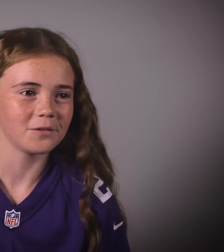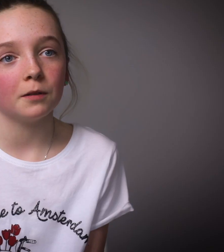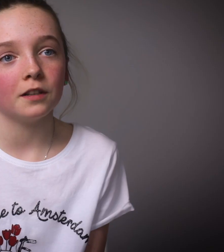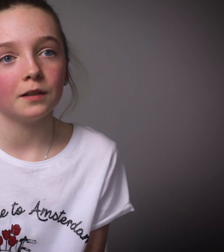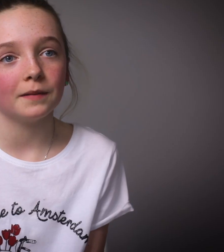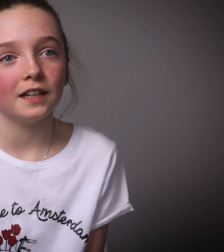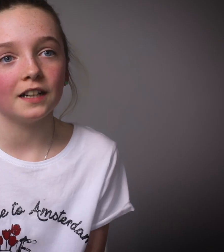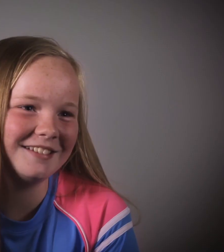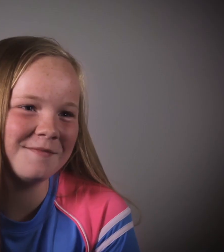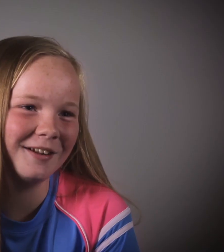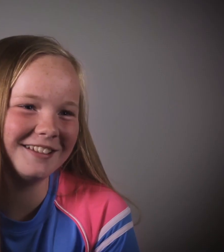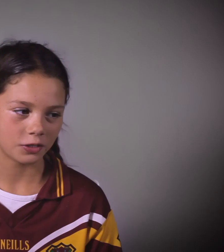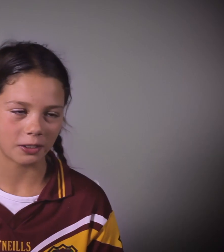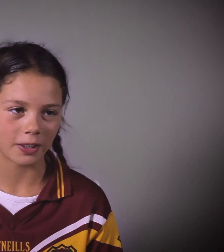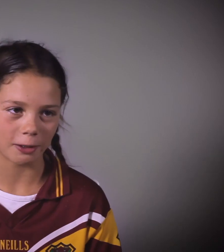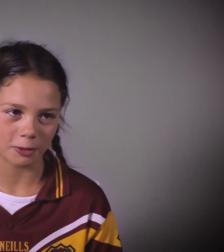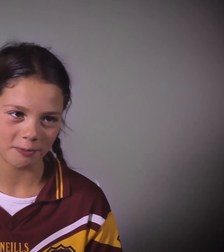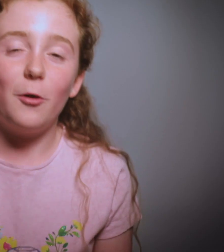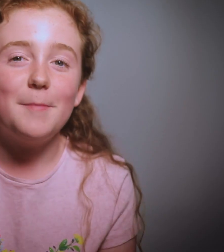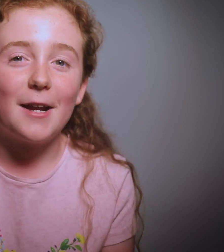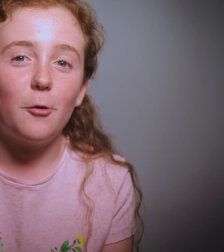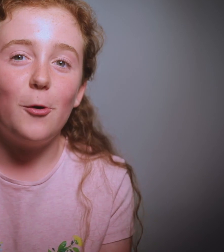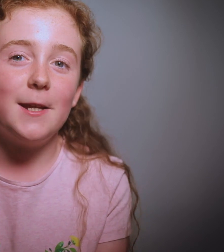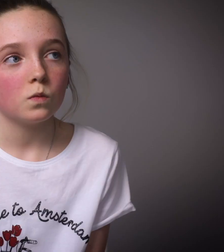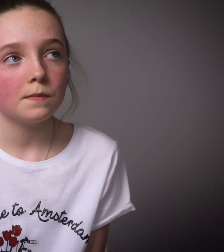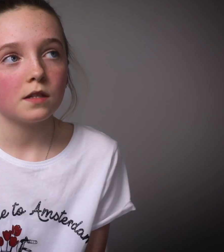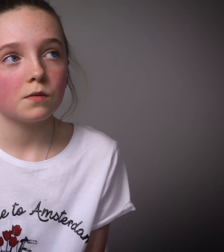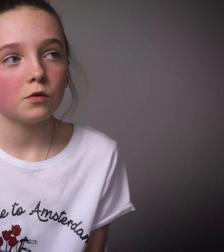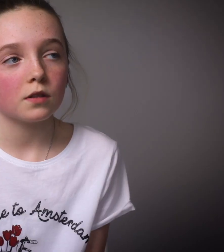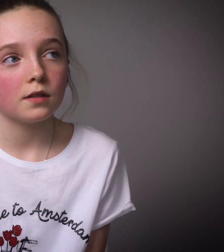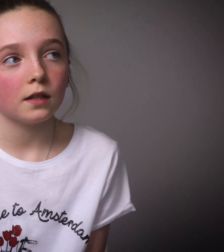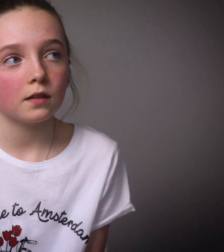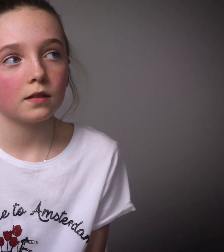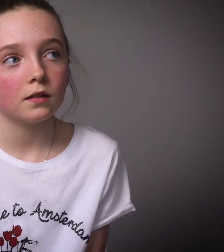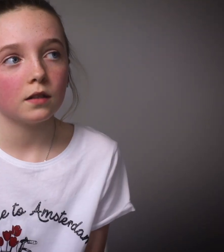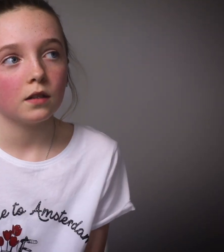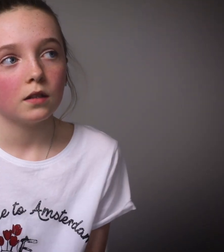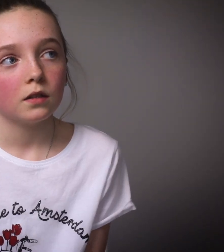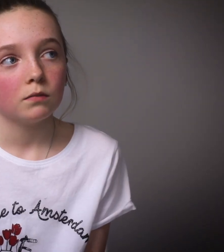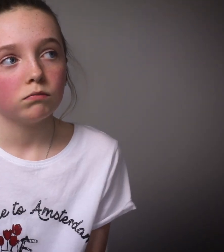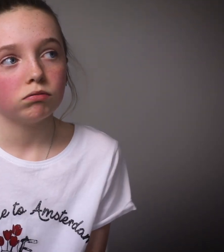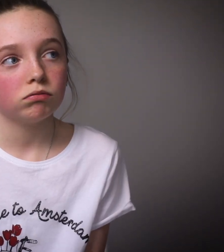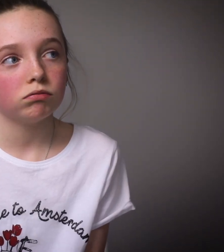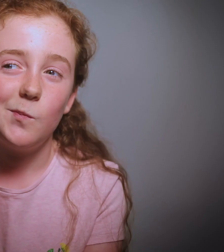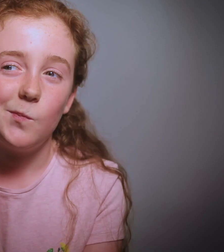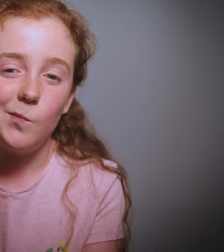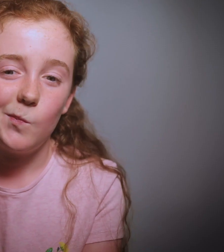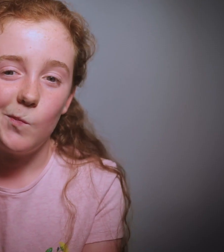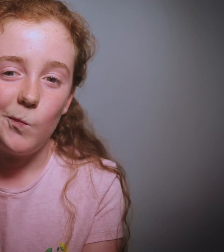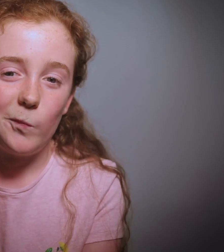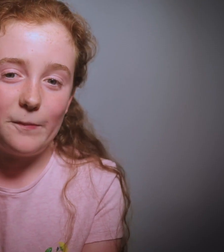Ronaldo. Paul Pogba. Usain Bolt. Jack McCaffrey. Rory McIlroy. Women's sports stars.